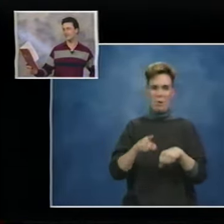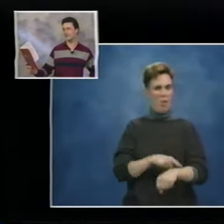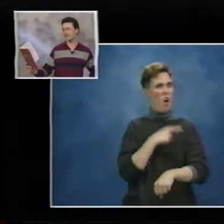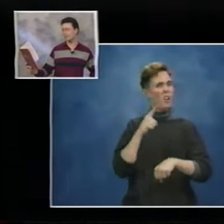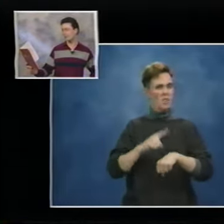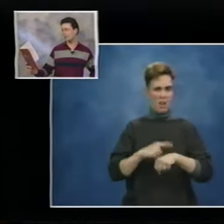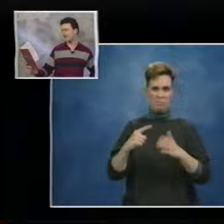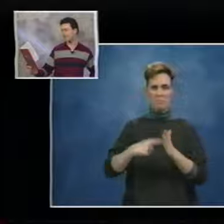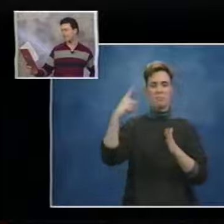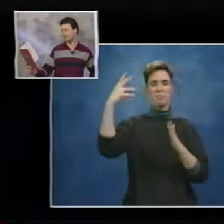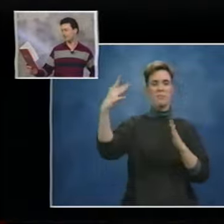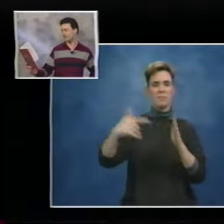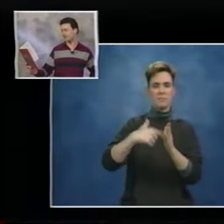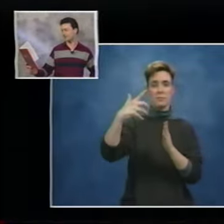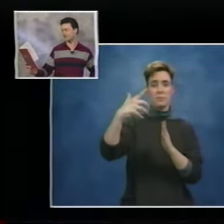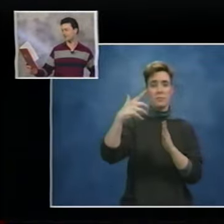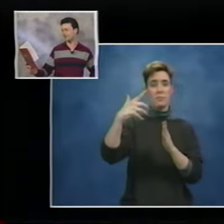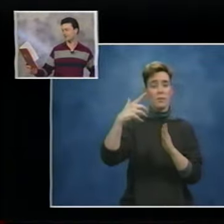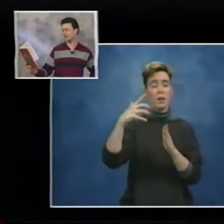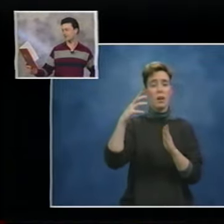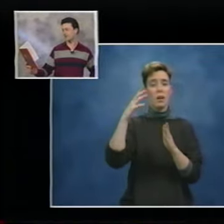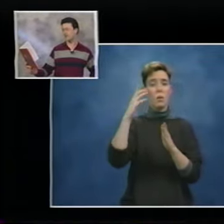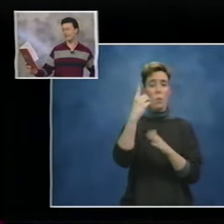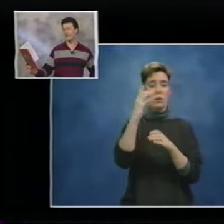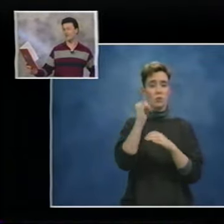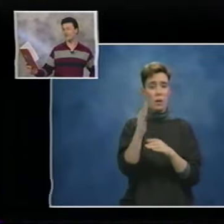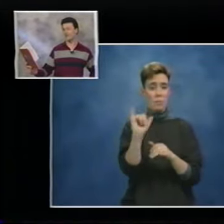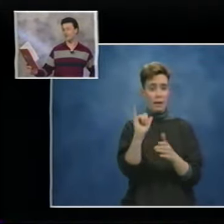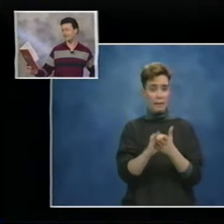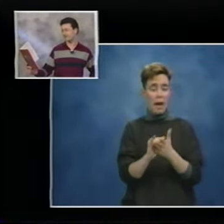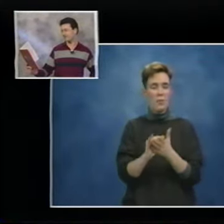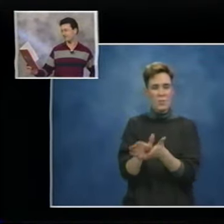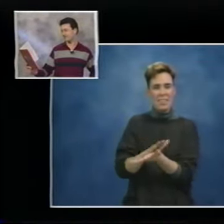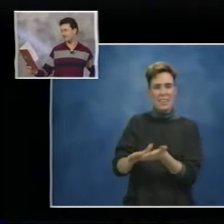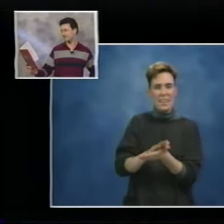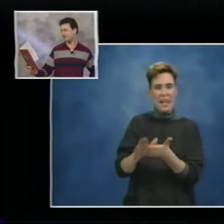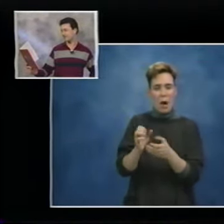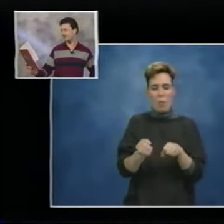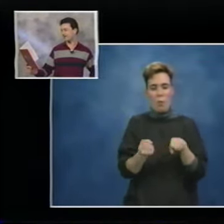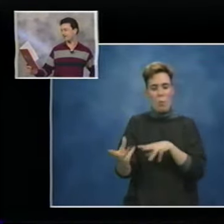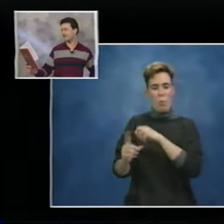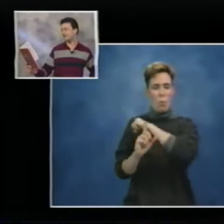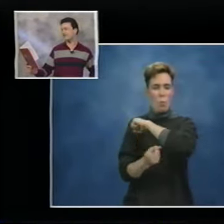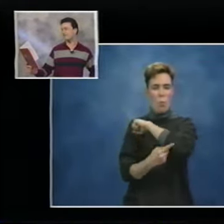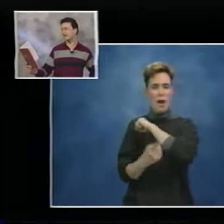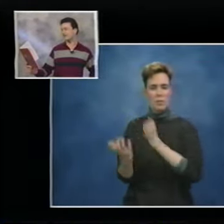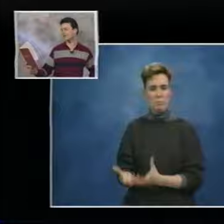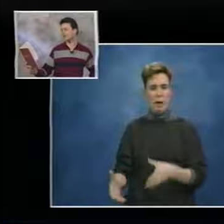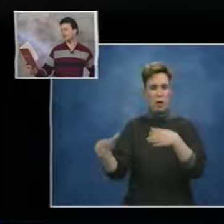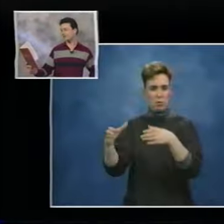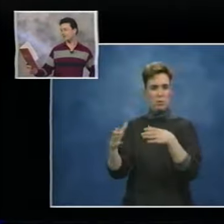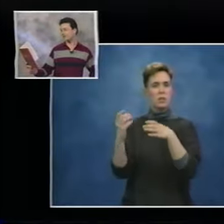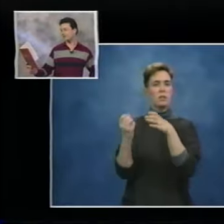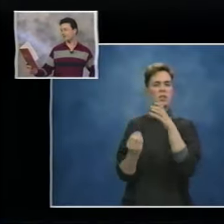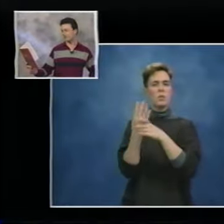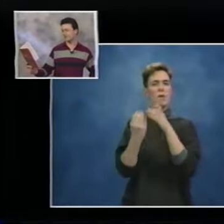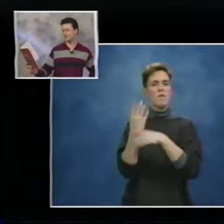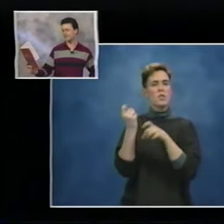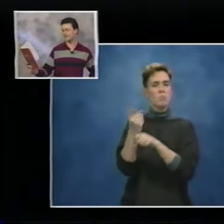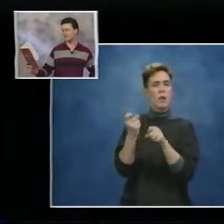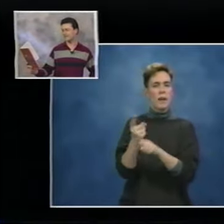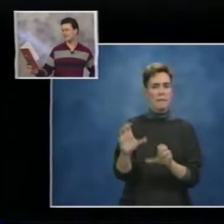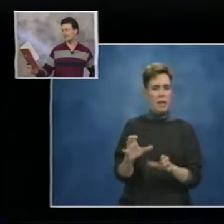out the waste barrels. Every spring they did it. And in the barrels would be